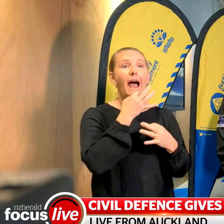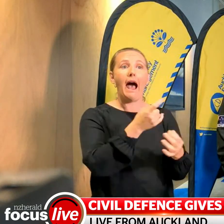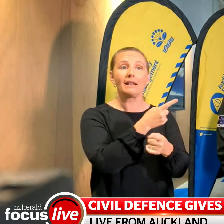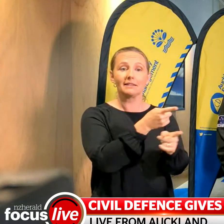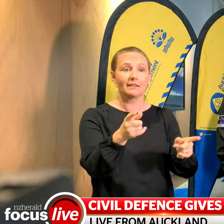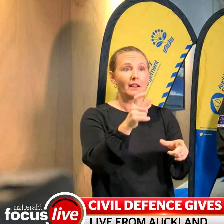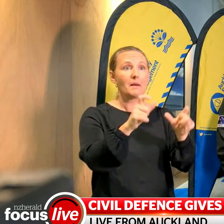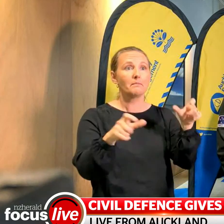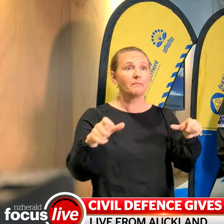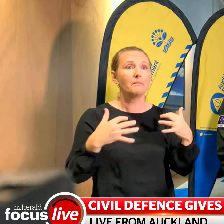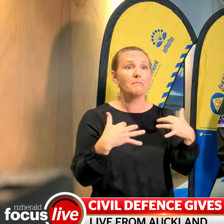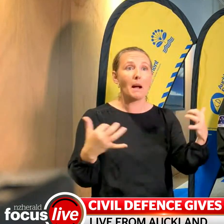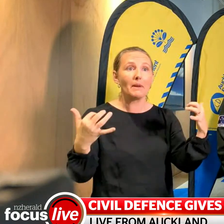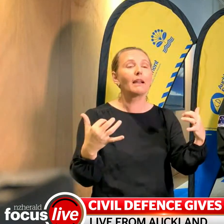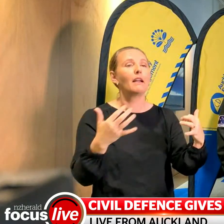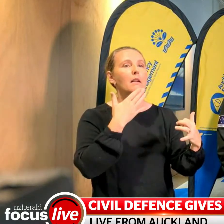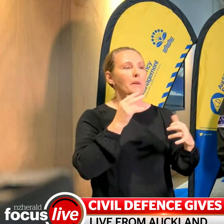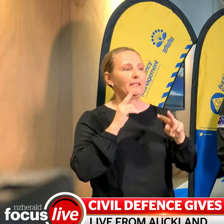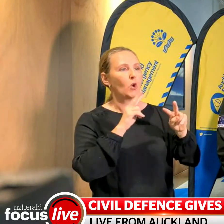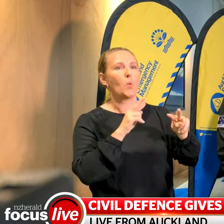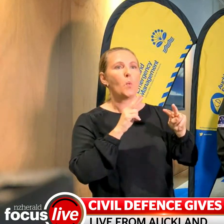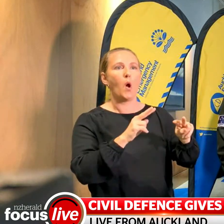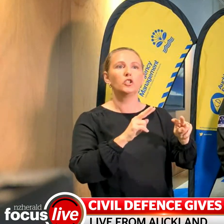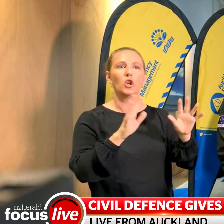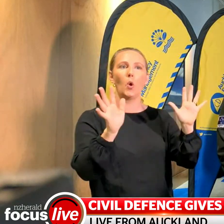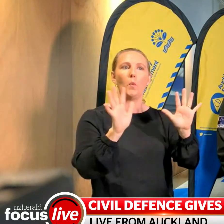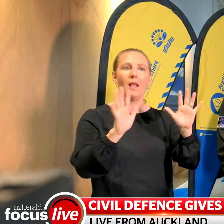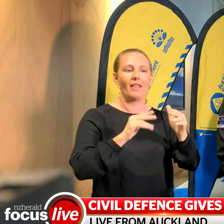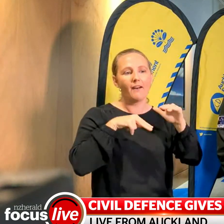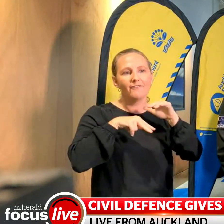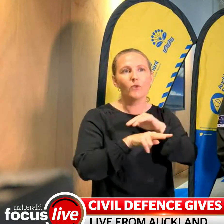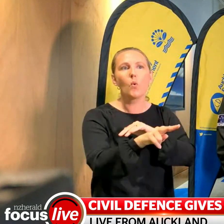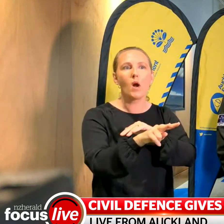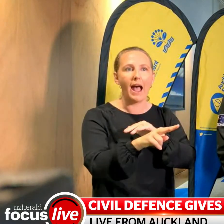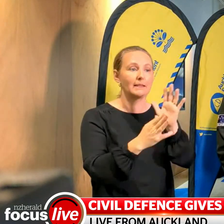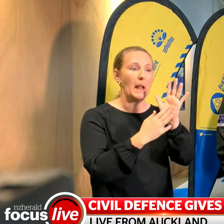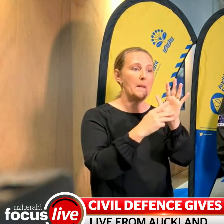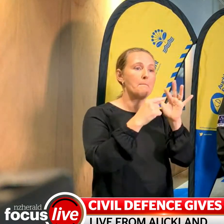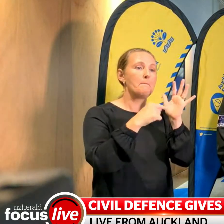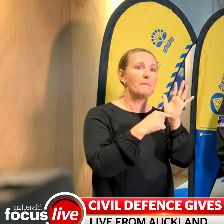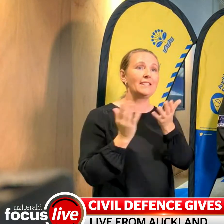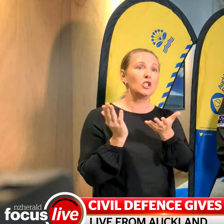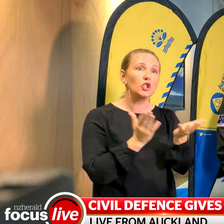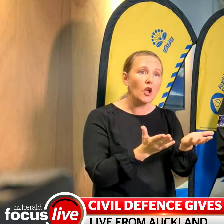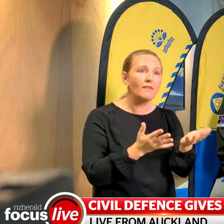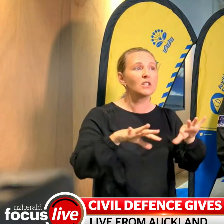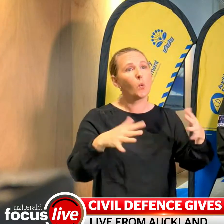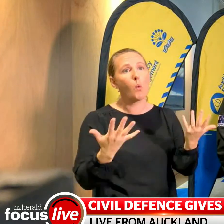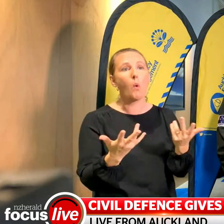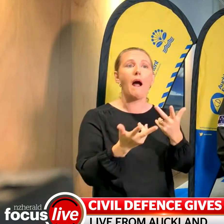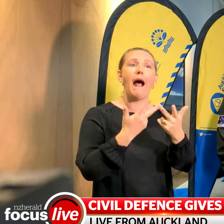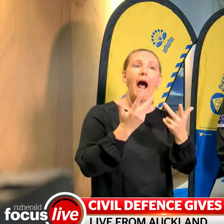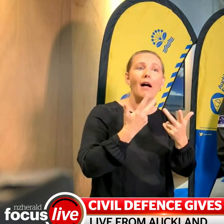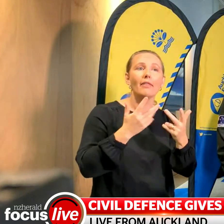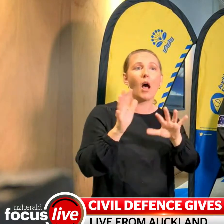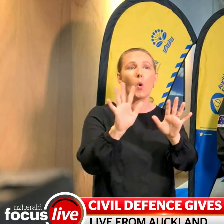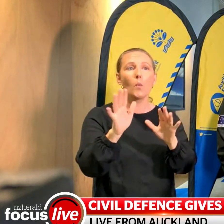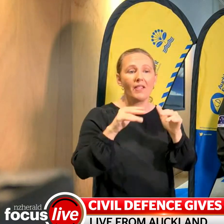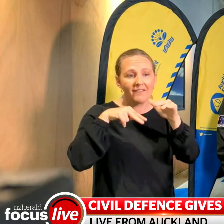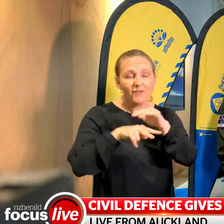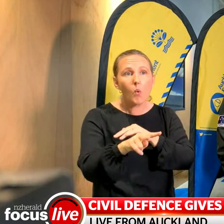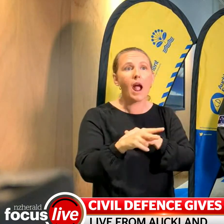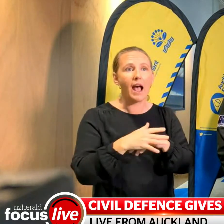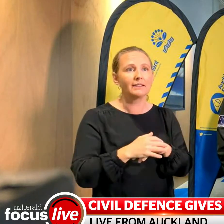of the weather forecasts via Met Service or your preferred weather provider so that you are aware of